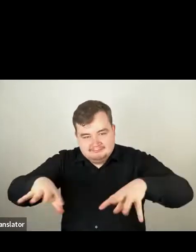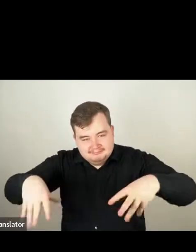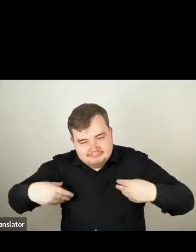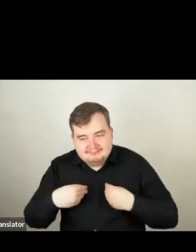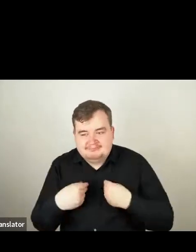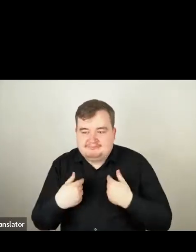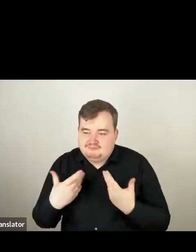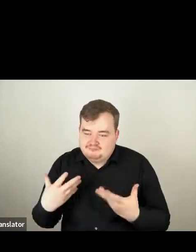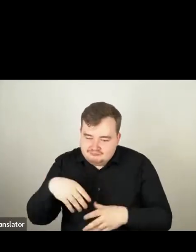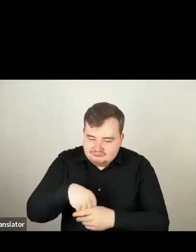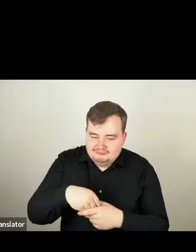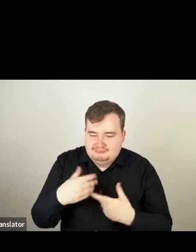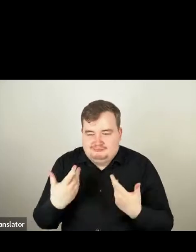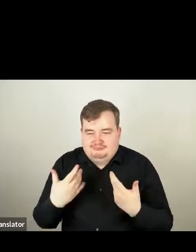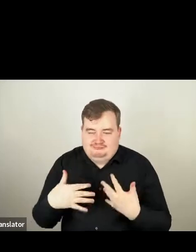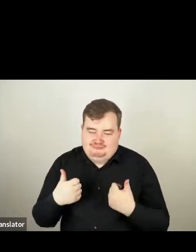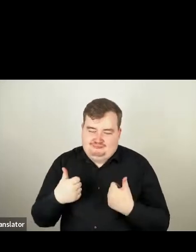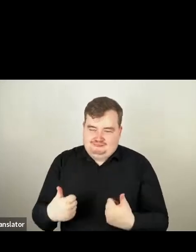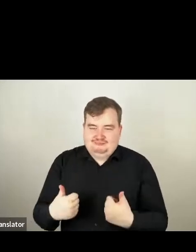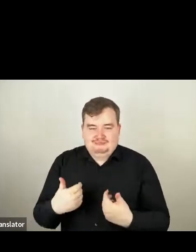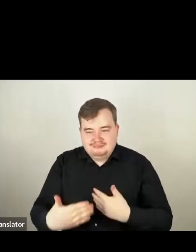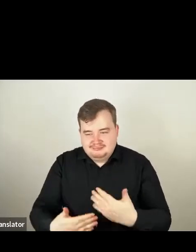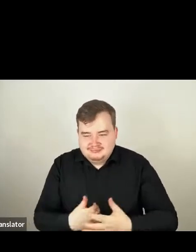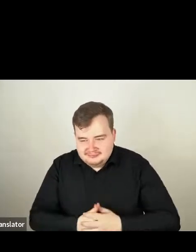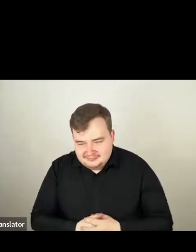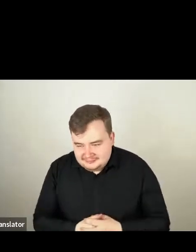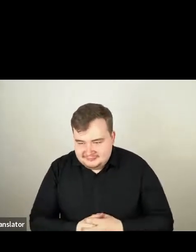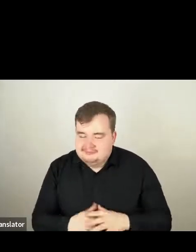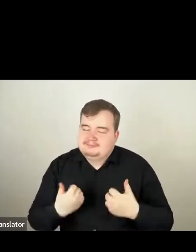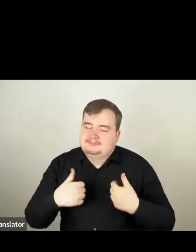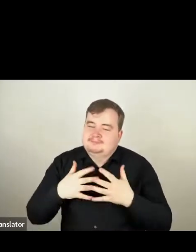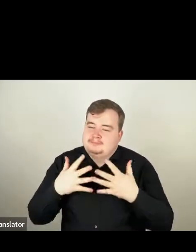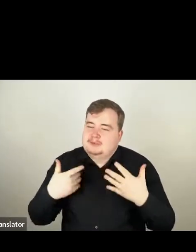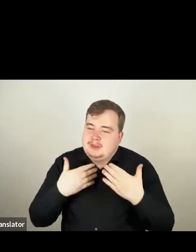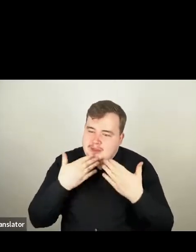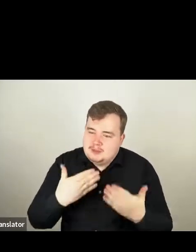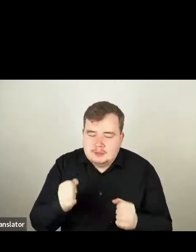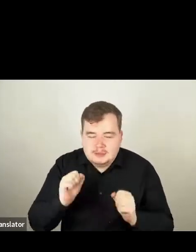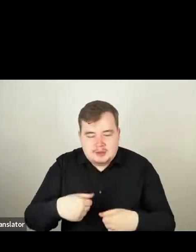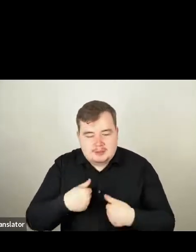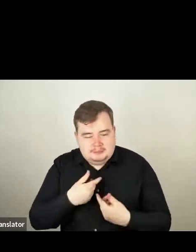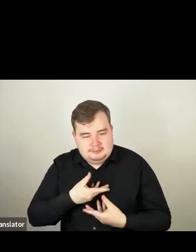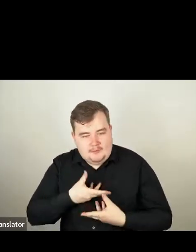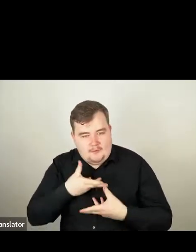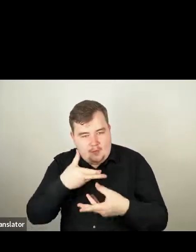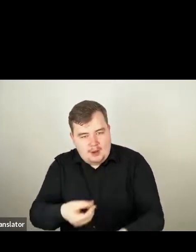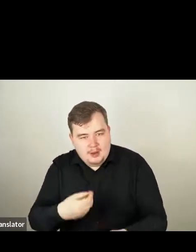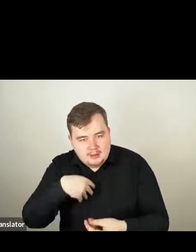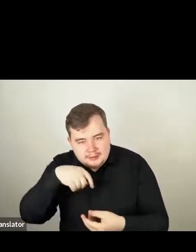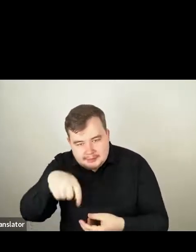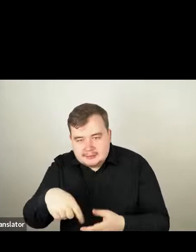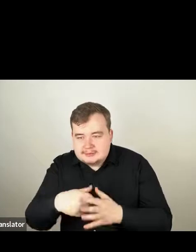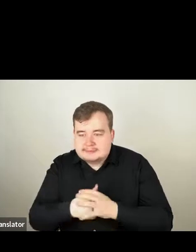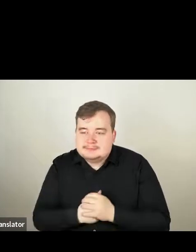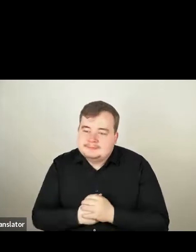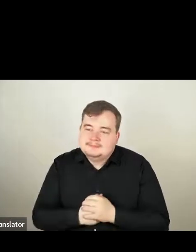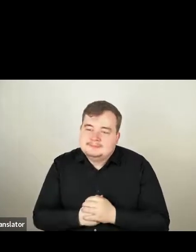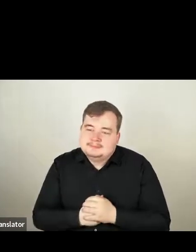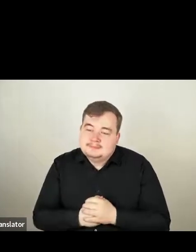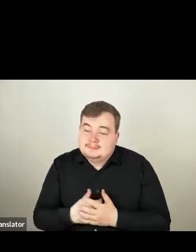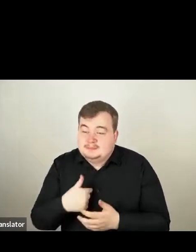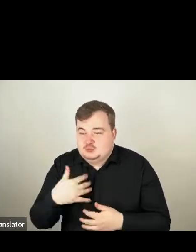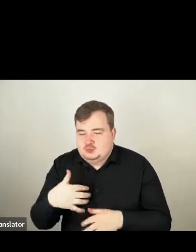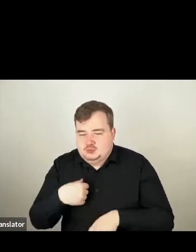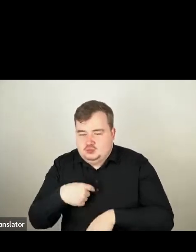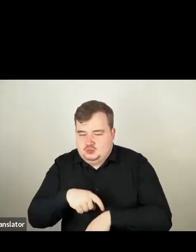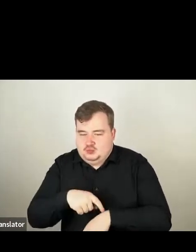President for the warm welcome to all participants and also for recognizing the longstanding cooperation between the OSCE ODIHR and